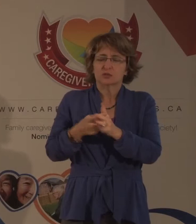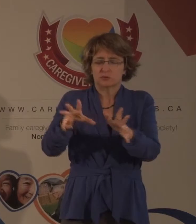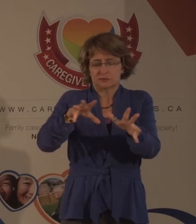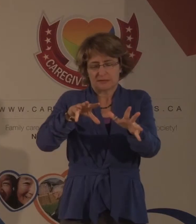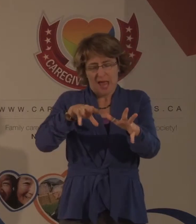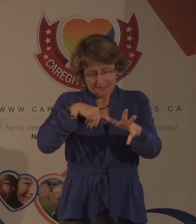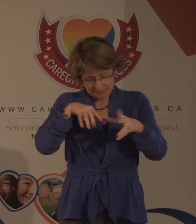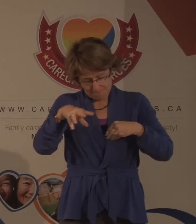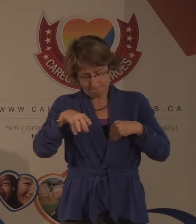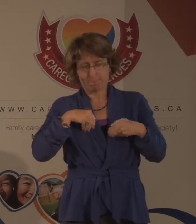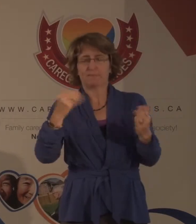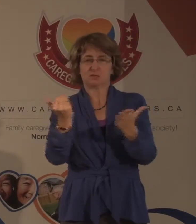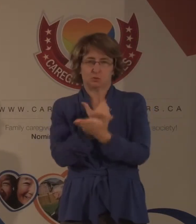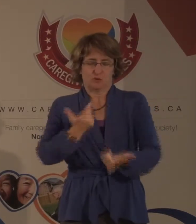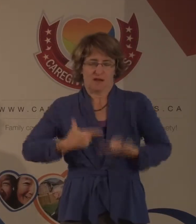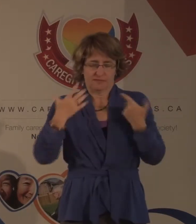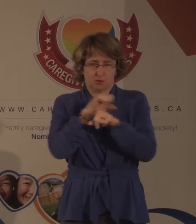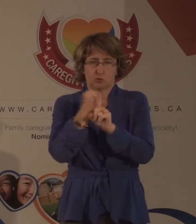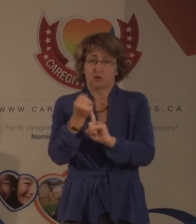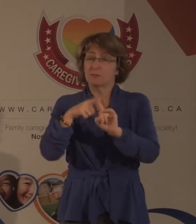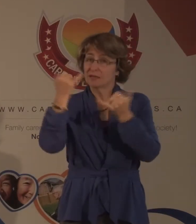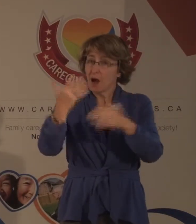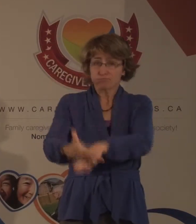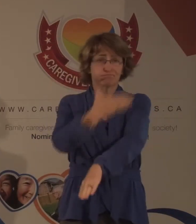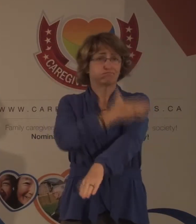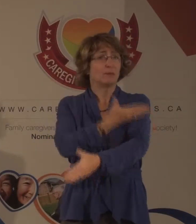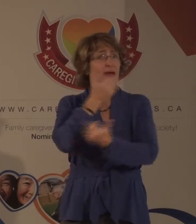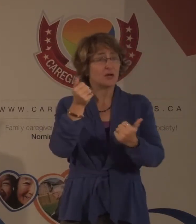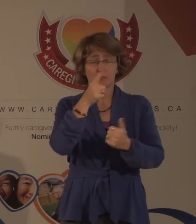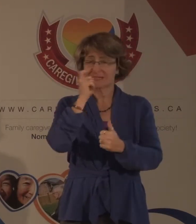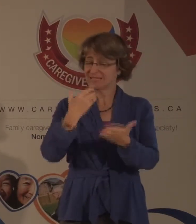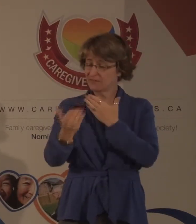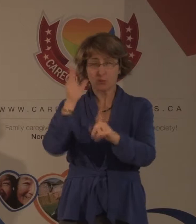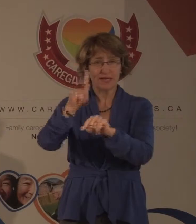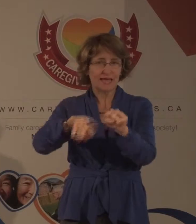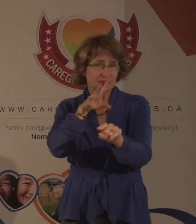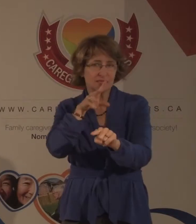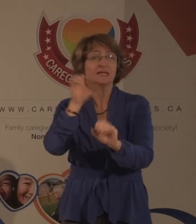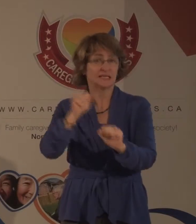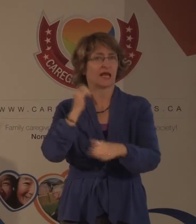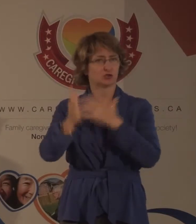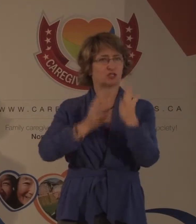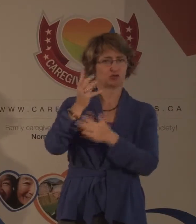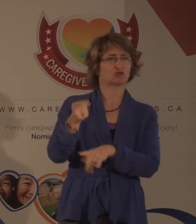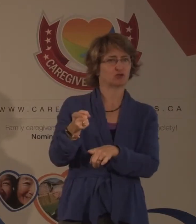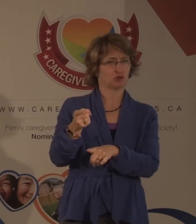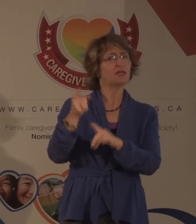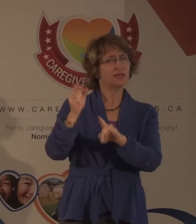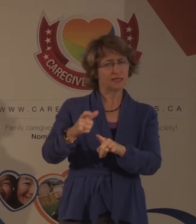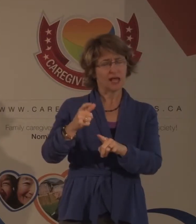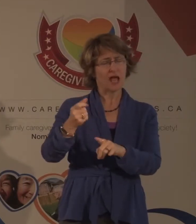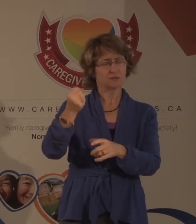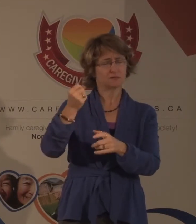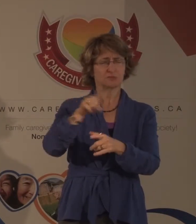accepting his disability. But it's much better because, you see, he now, even though he can't speak, he can gesture. He can make